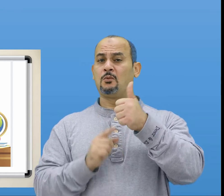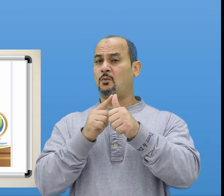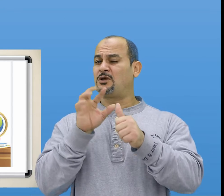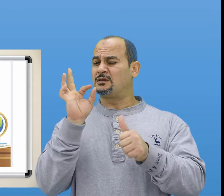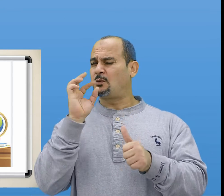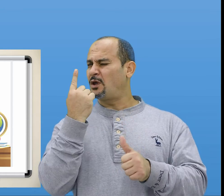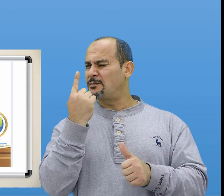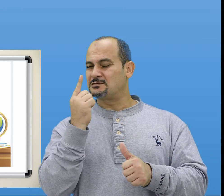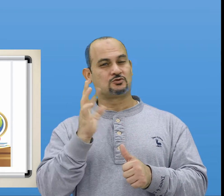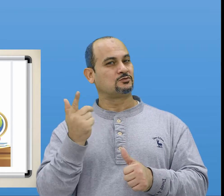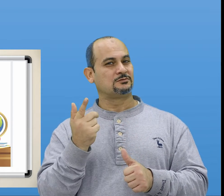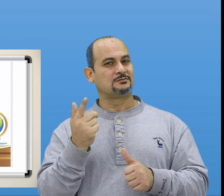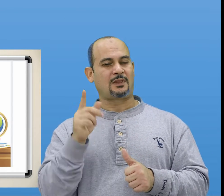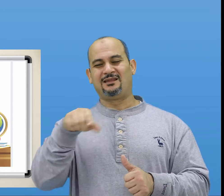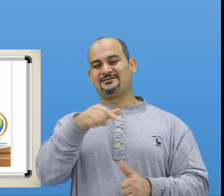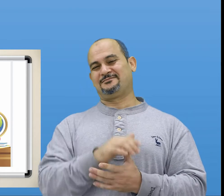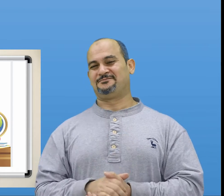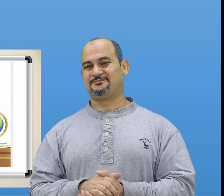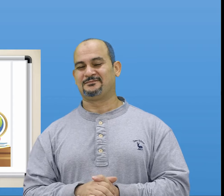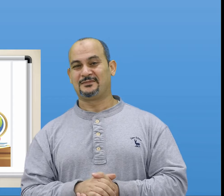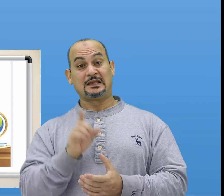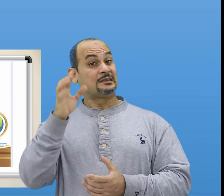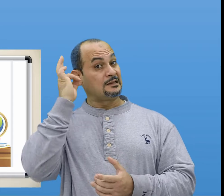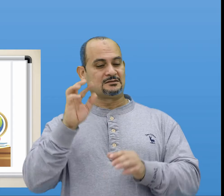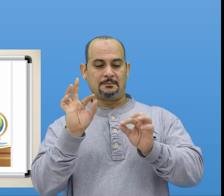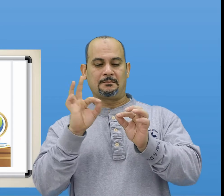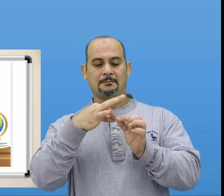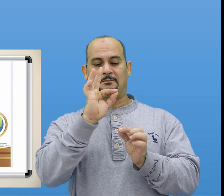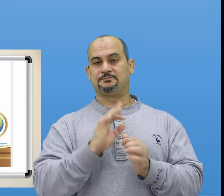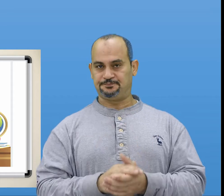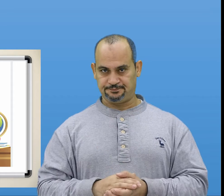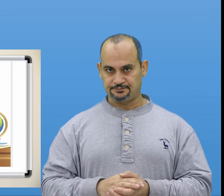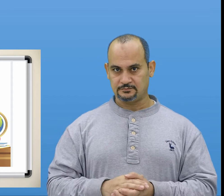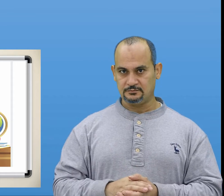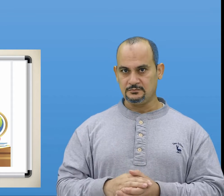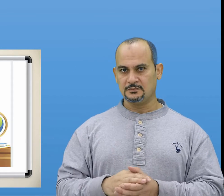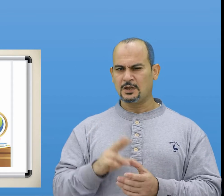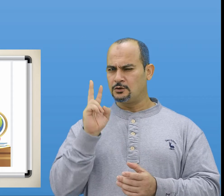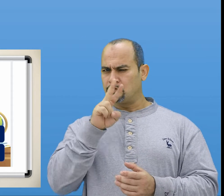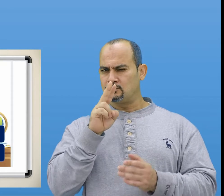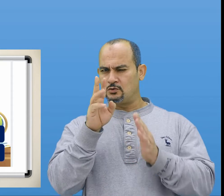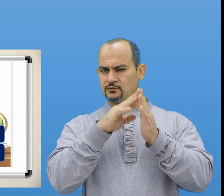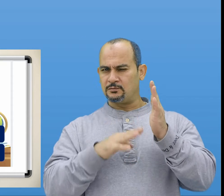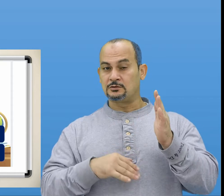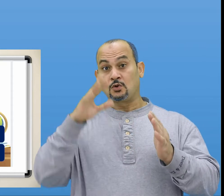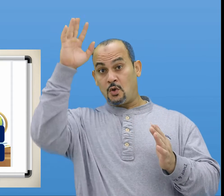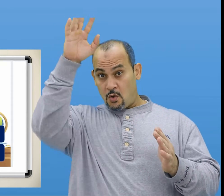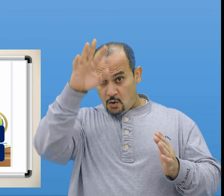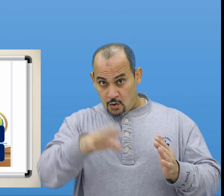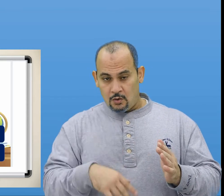also getting together. So they are having party or something. So hold, it's a verb. It means